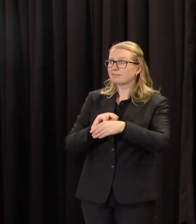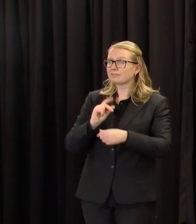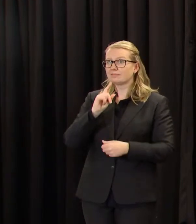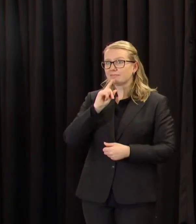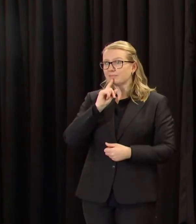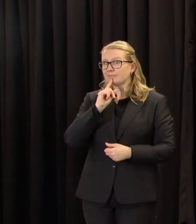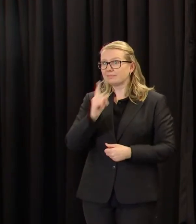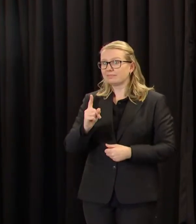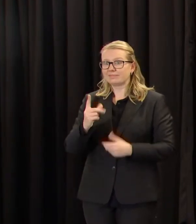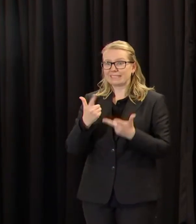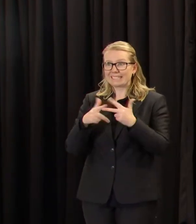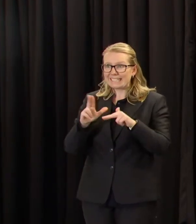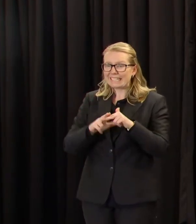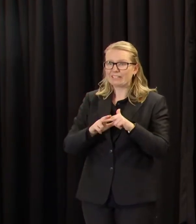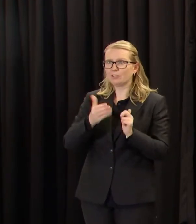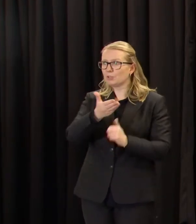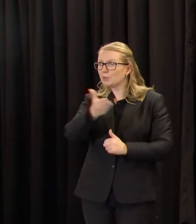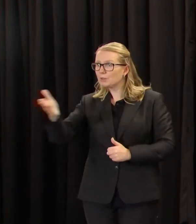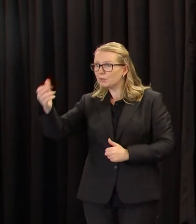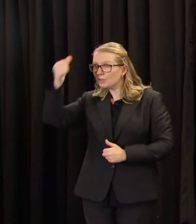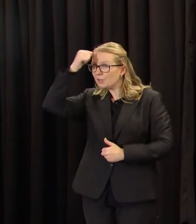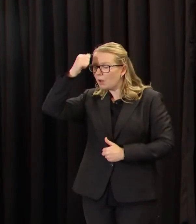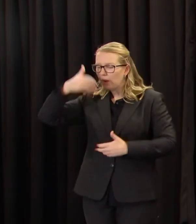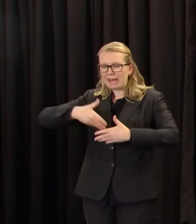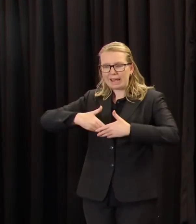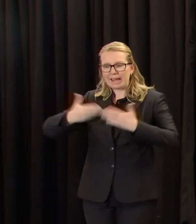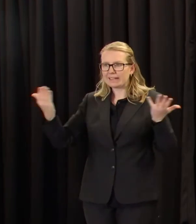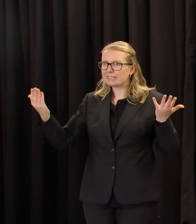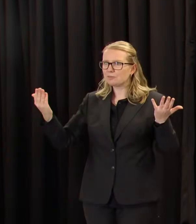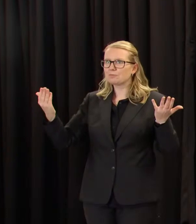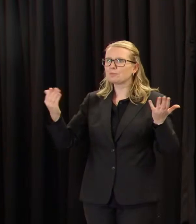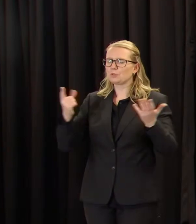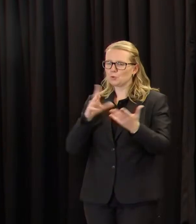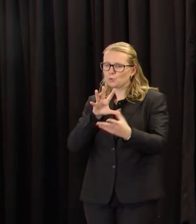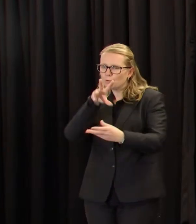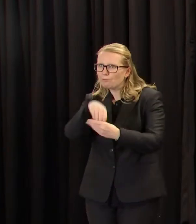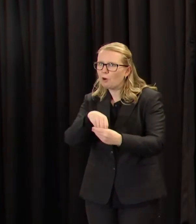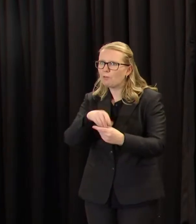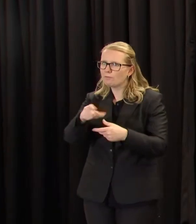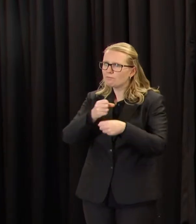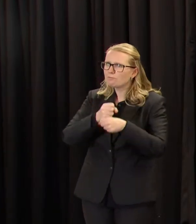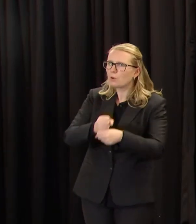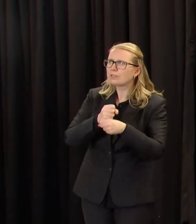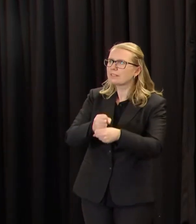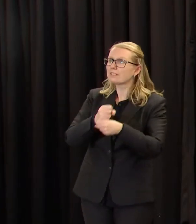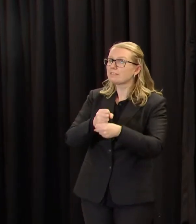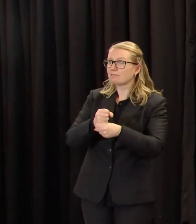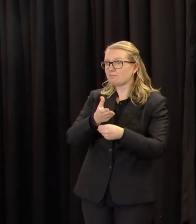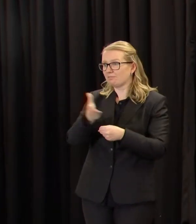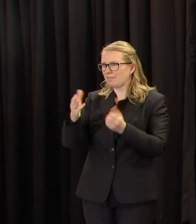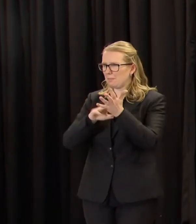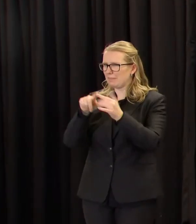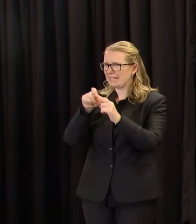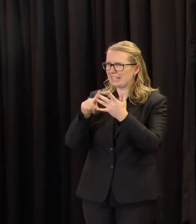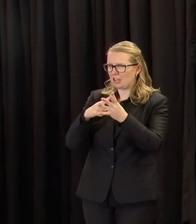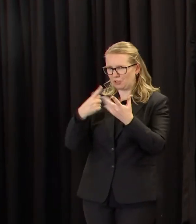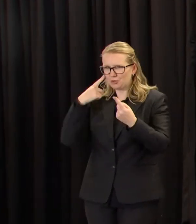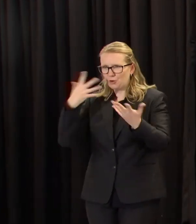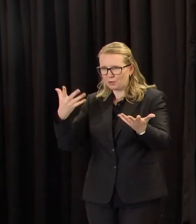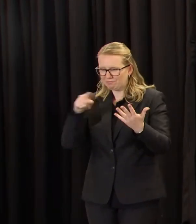who knows any of the people that have been featured in the media, and thank you for the work you've done to do that, and they should contact Crime Stoppers